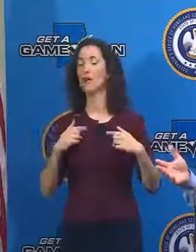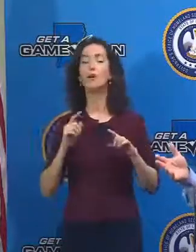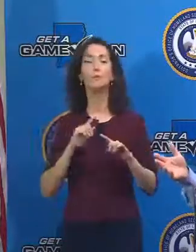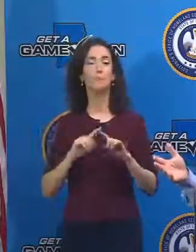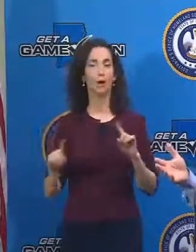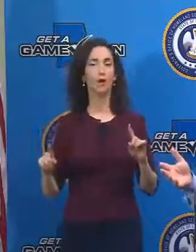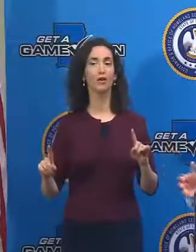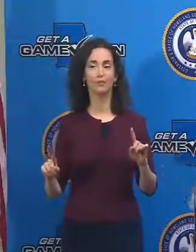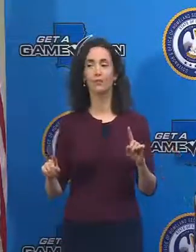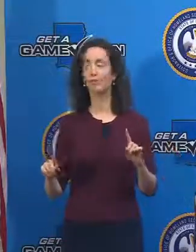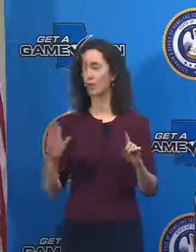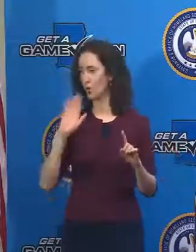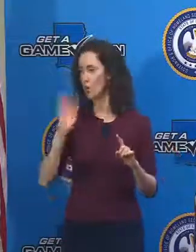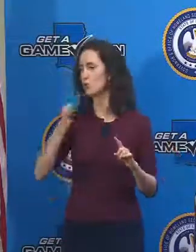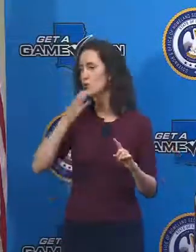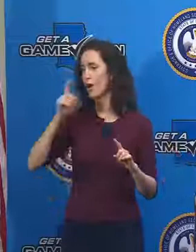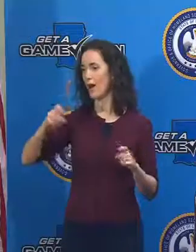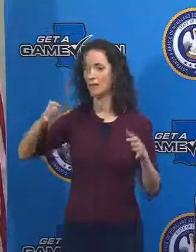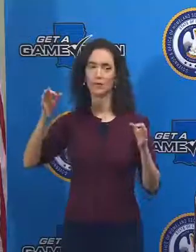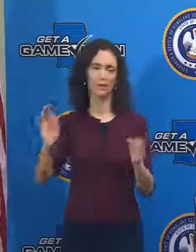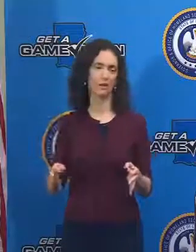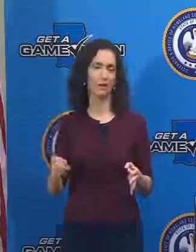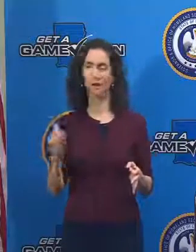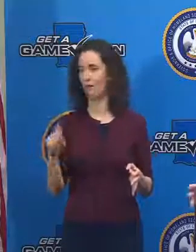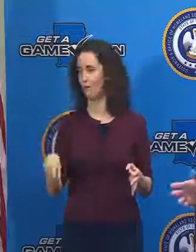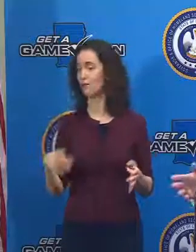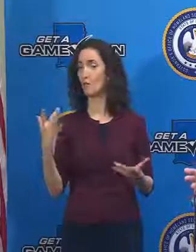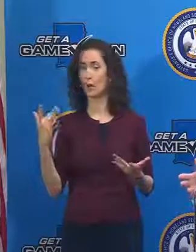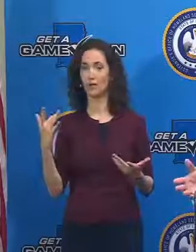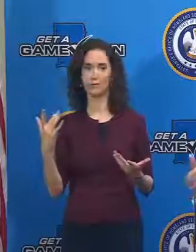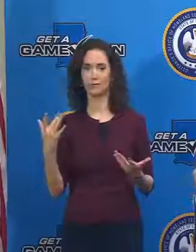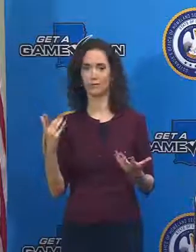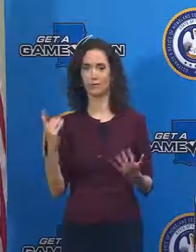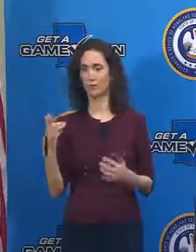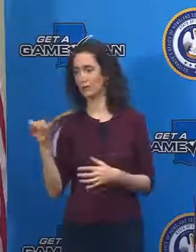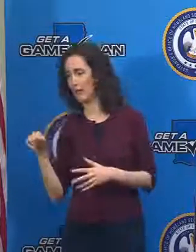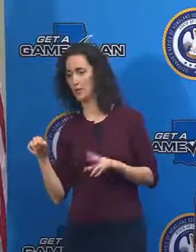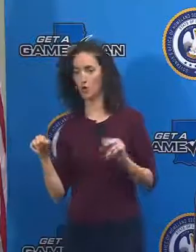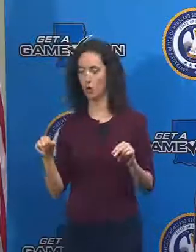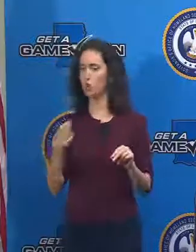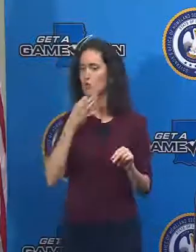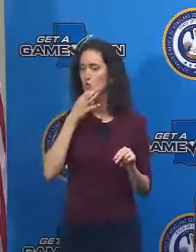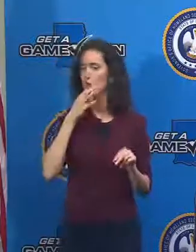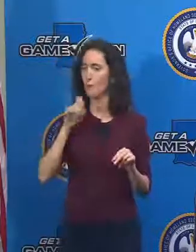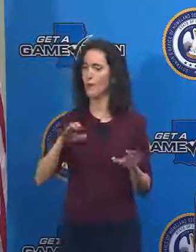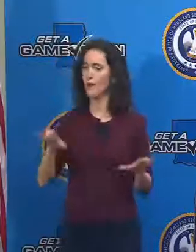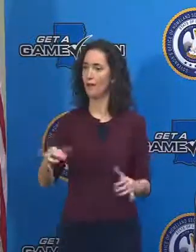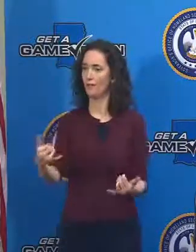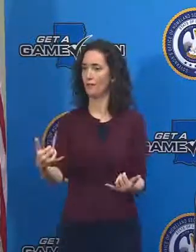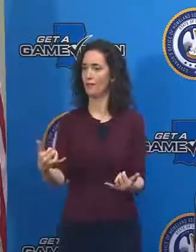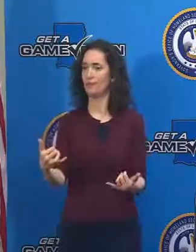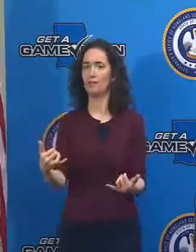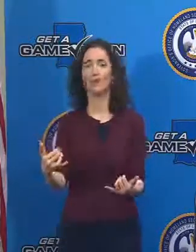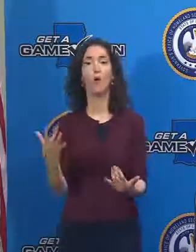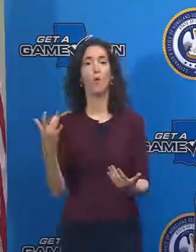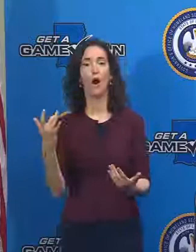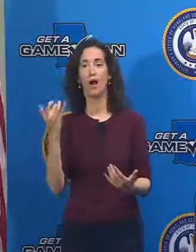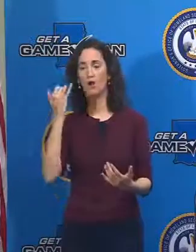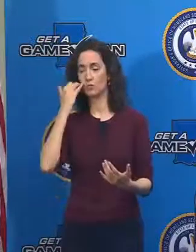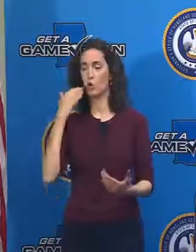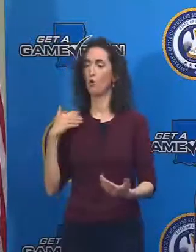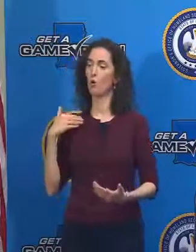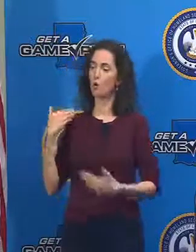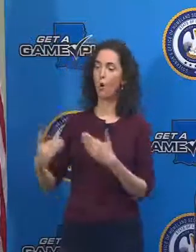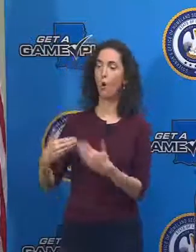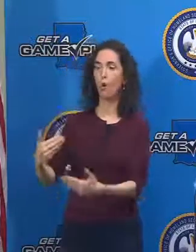is going to be forthcoming soon, because we have to take action one way or another very soon, because either you go forward with the